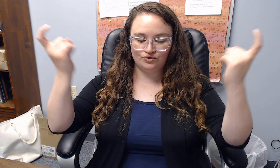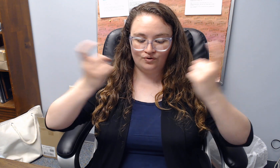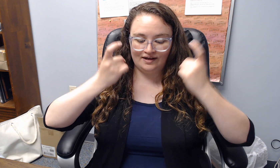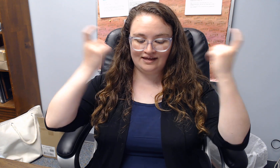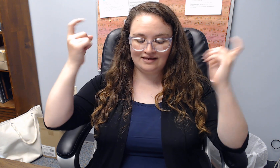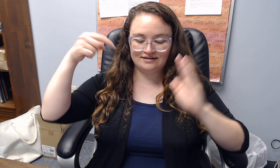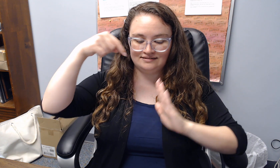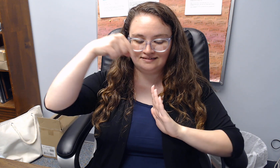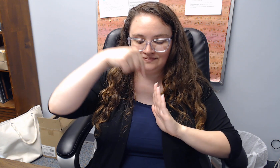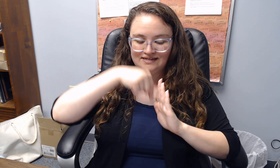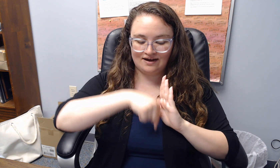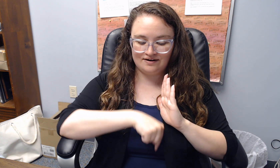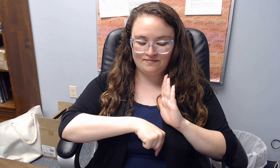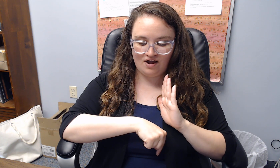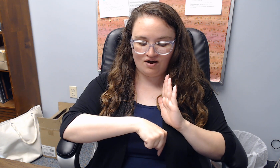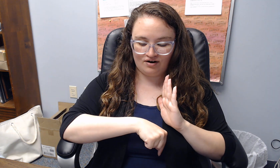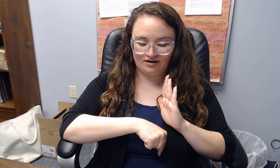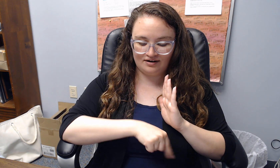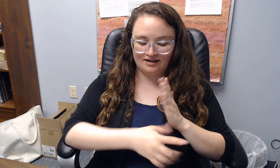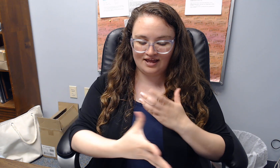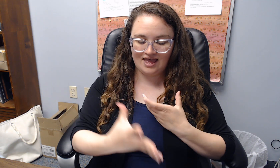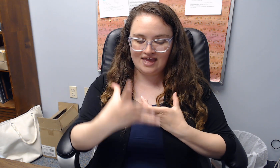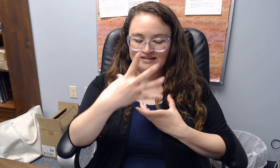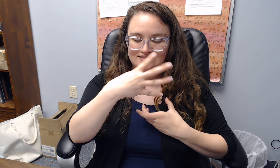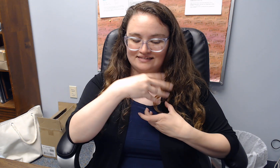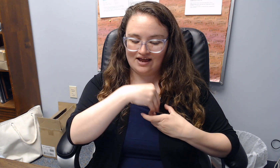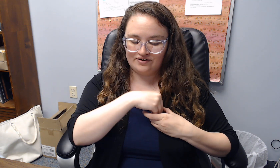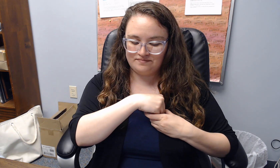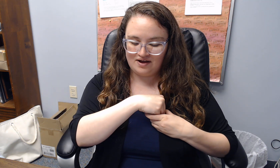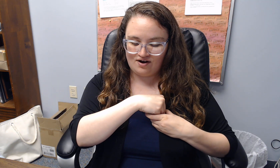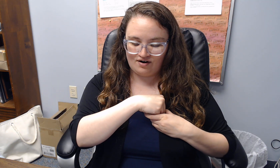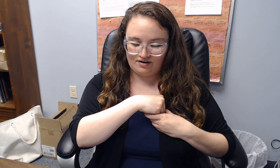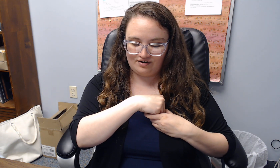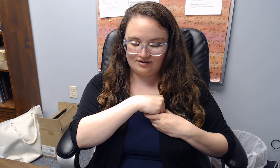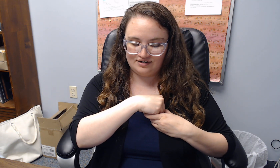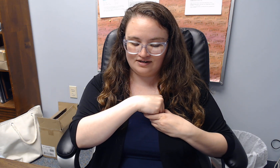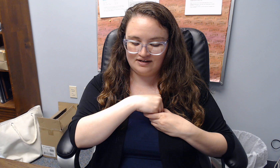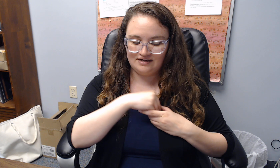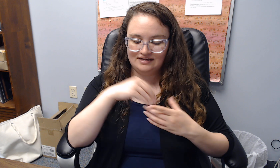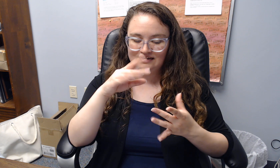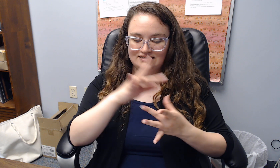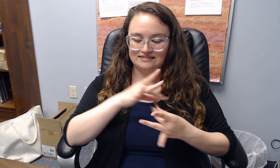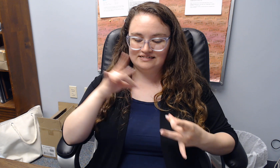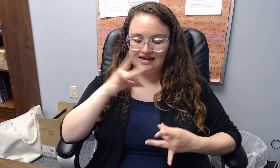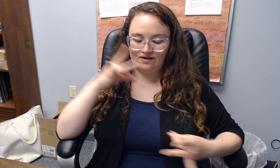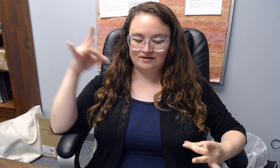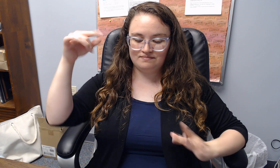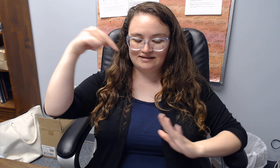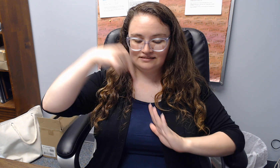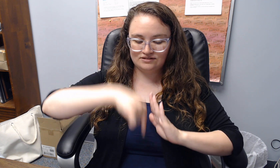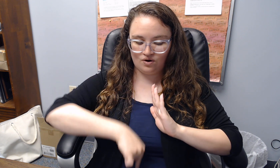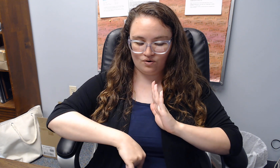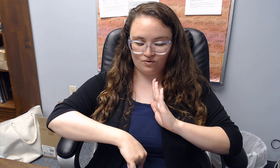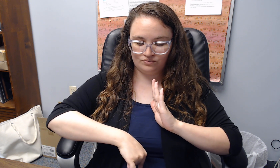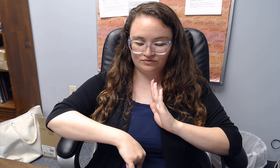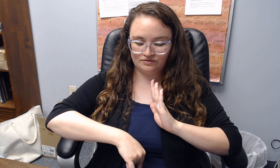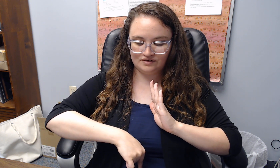Joy deep down in my heart, down in my heart, down in my soul,